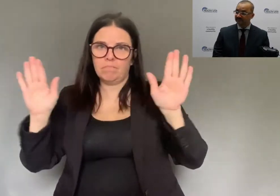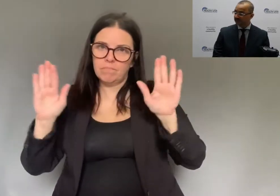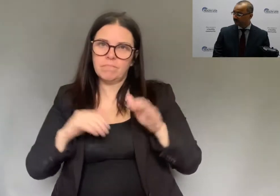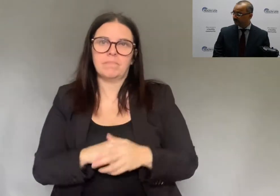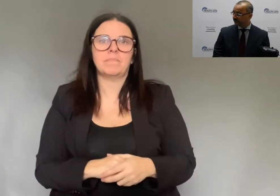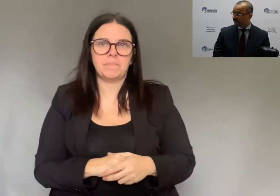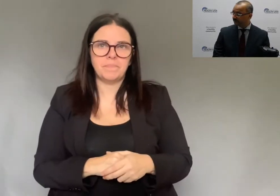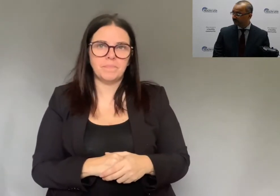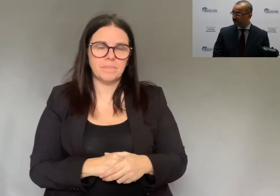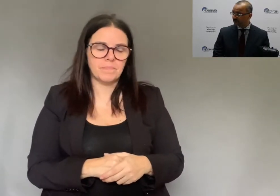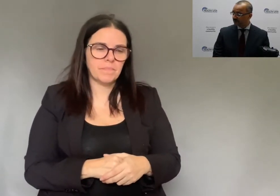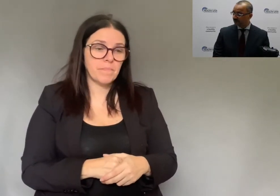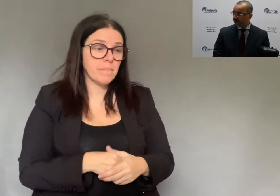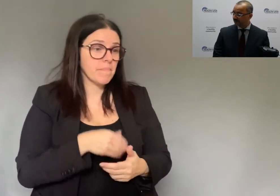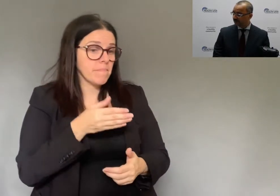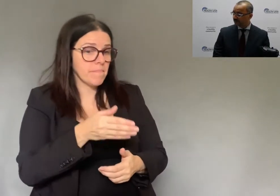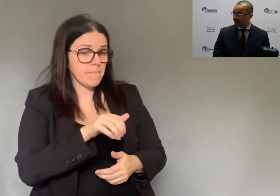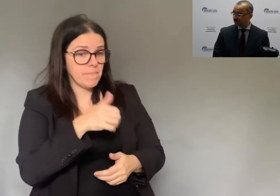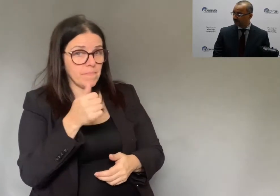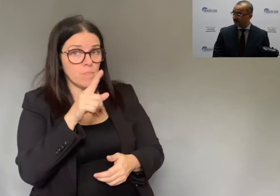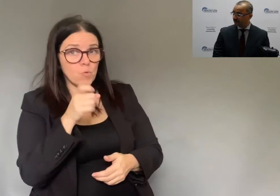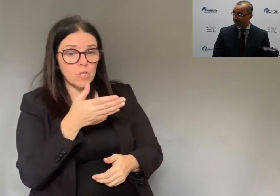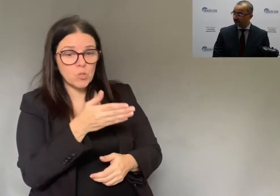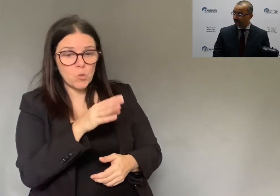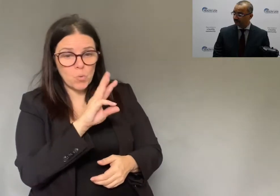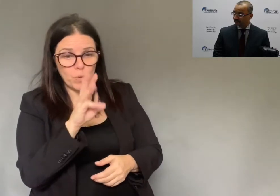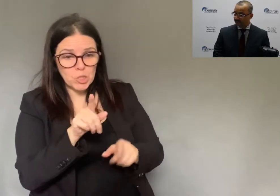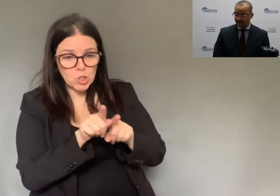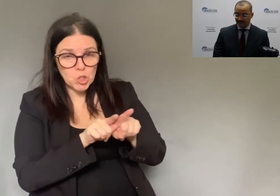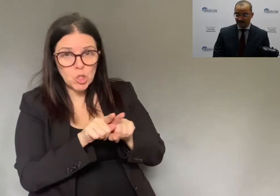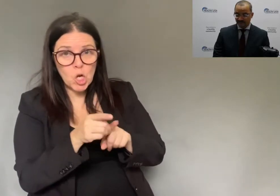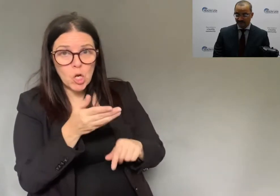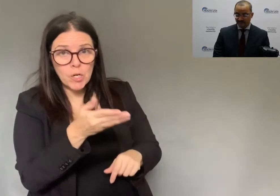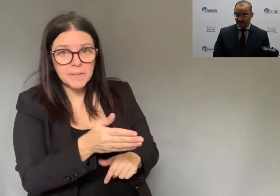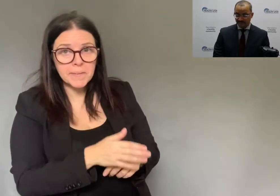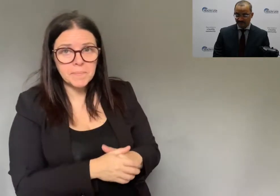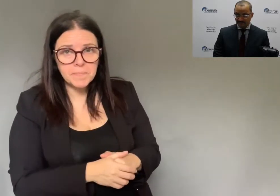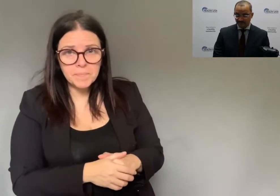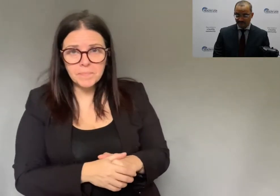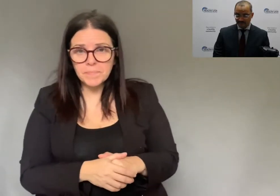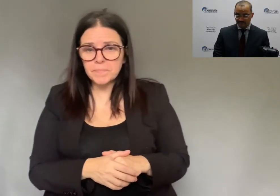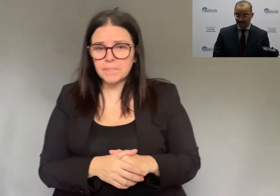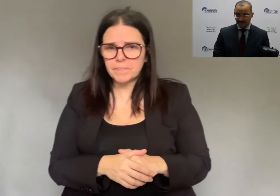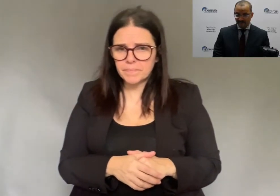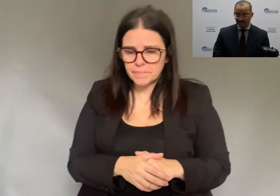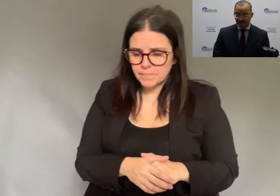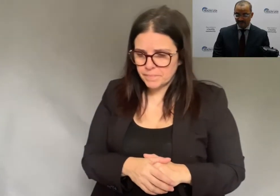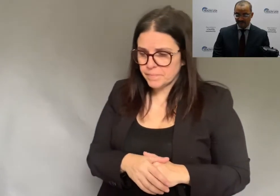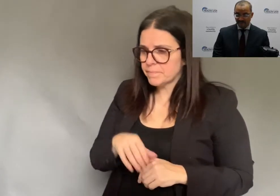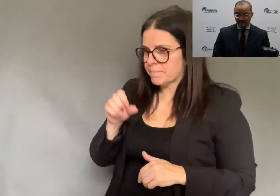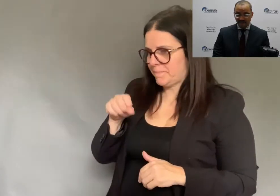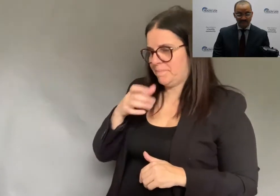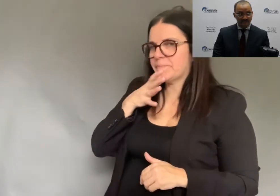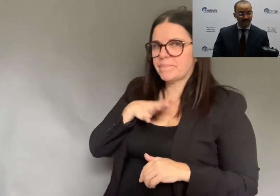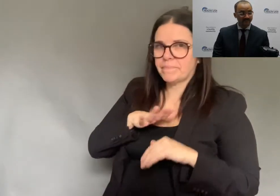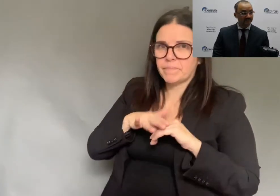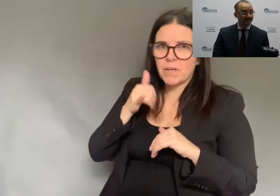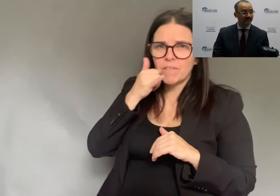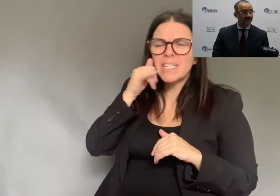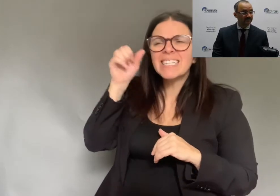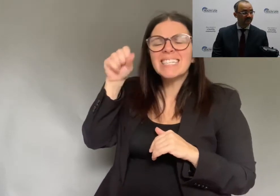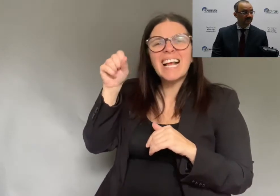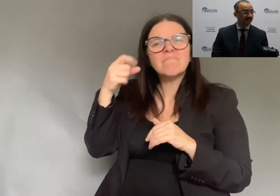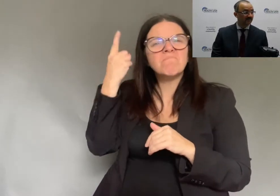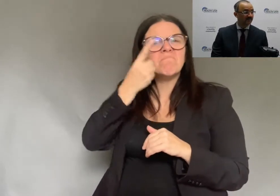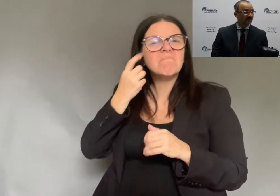Any questions from the Windsor Star? Yes, good morning, Doctor. How many public health enforcement officers does the health